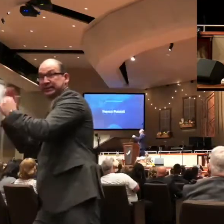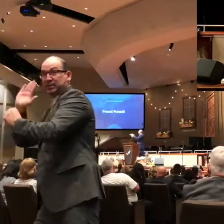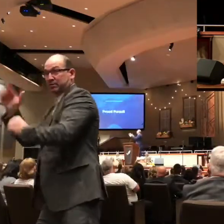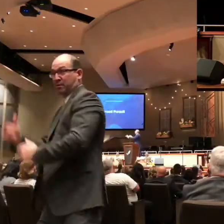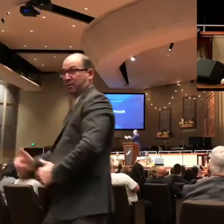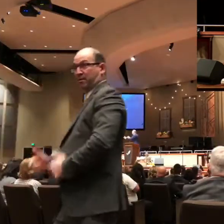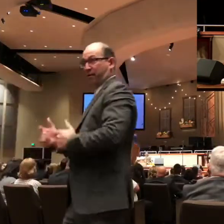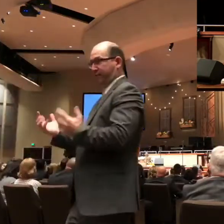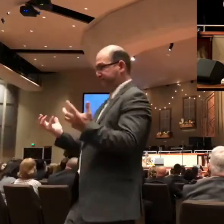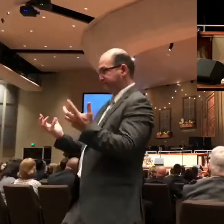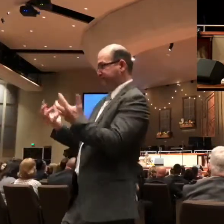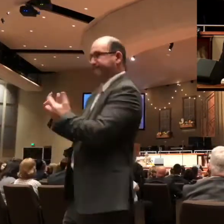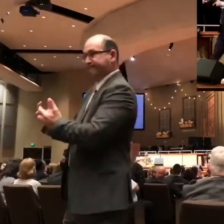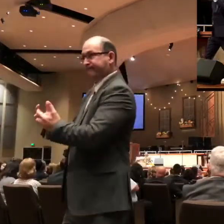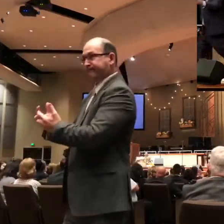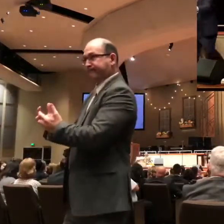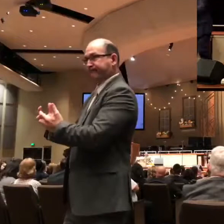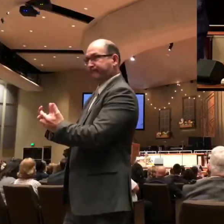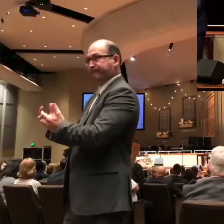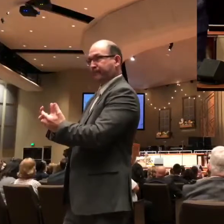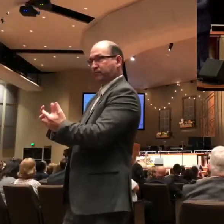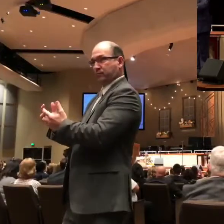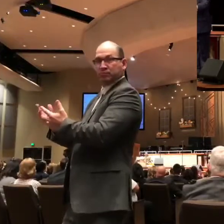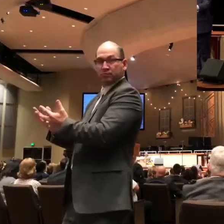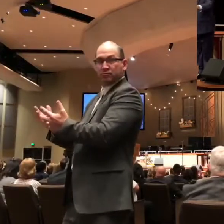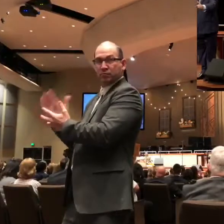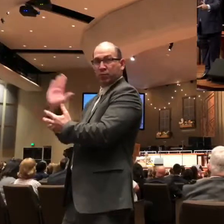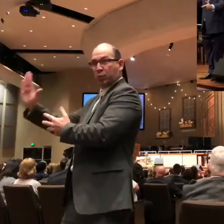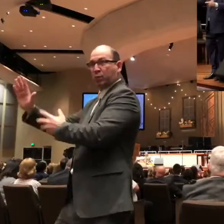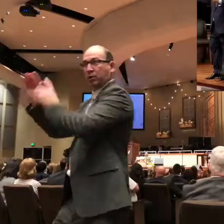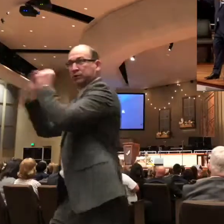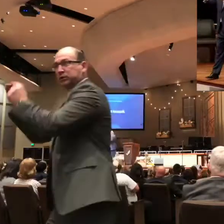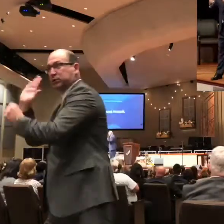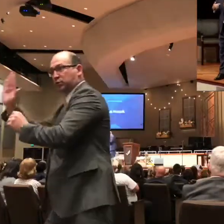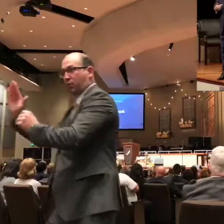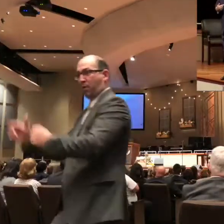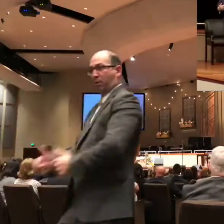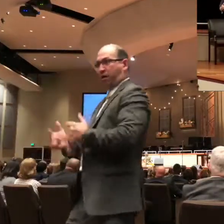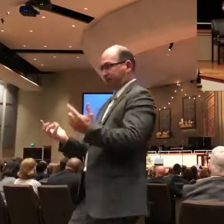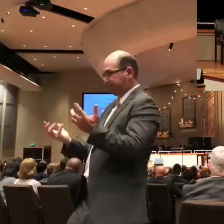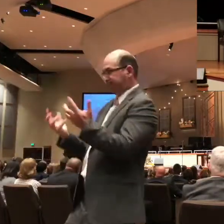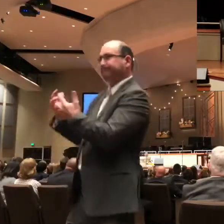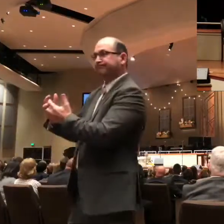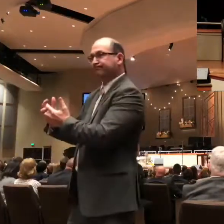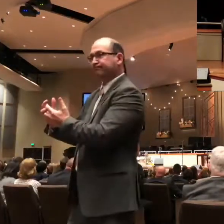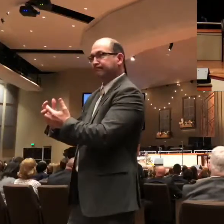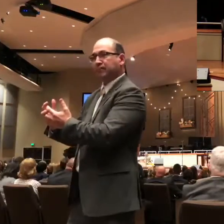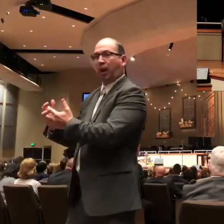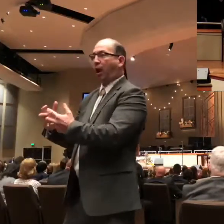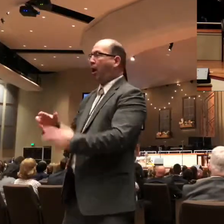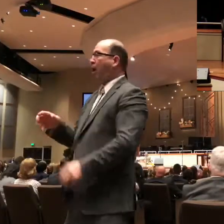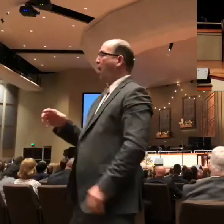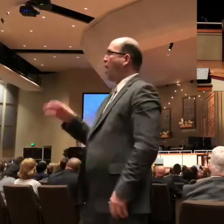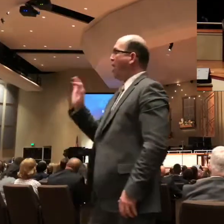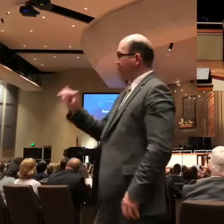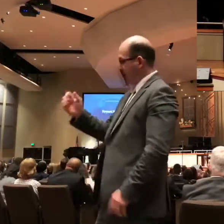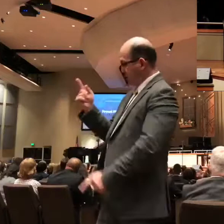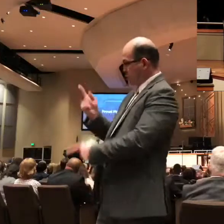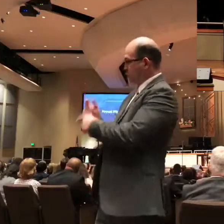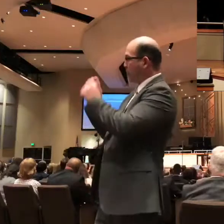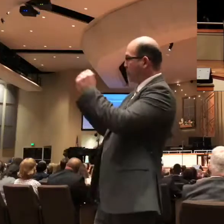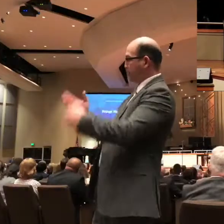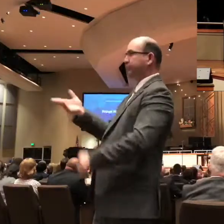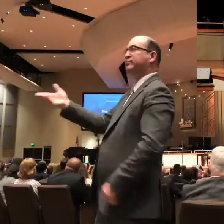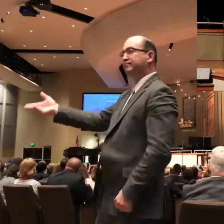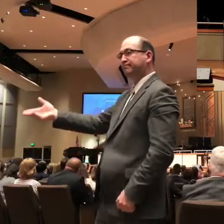the manifestation, that is, the way you live what you believe, people in their own conscience are going to say, there's a servant of the